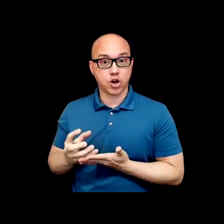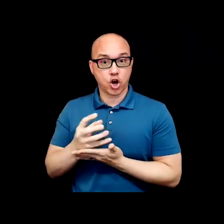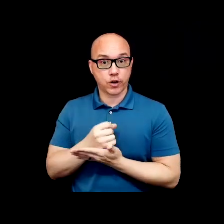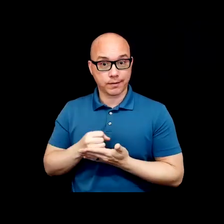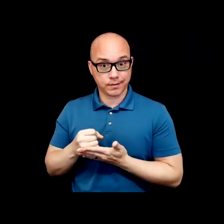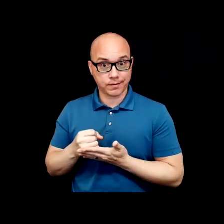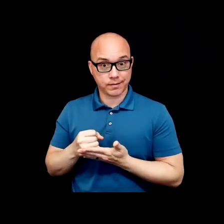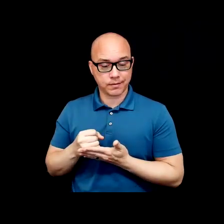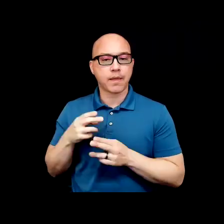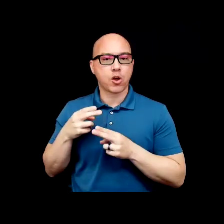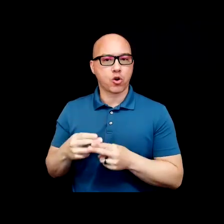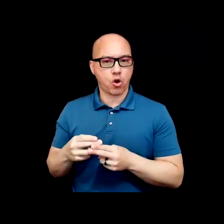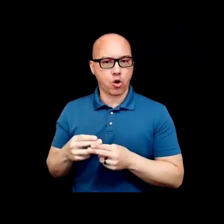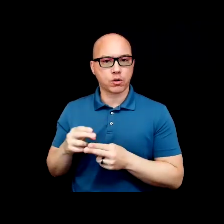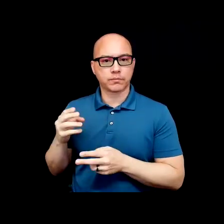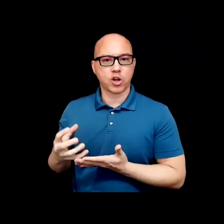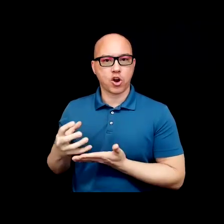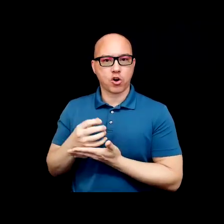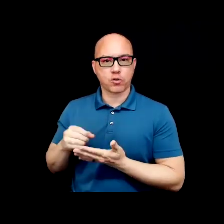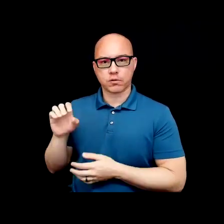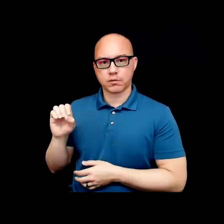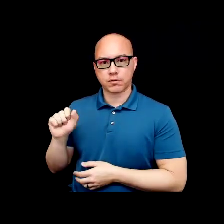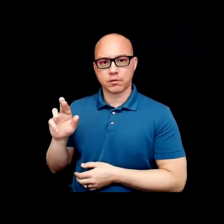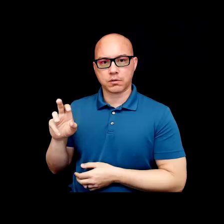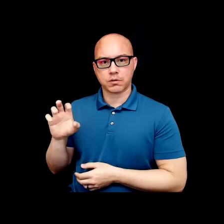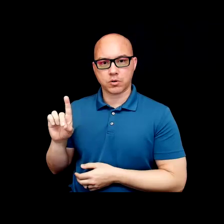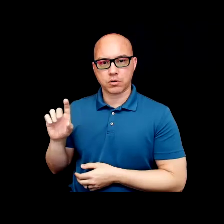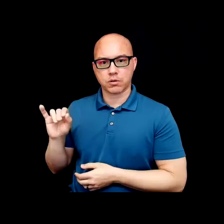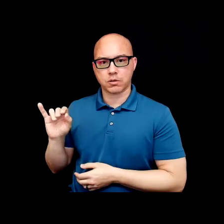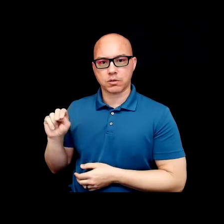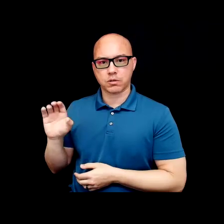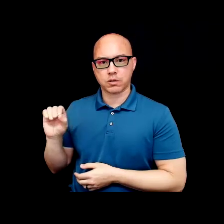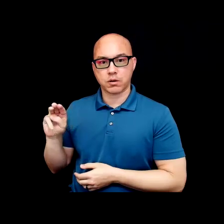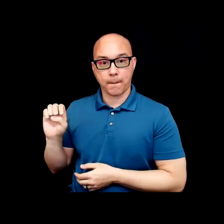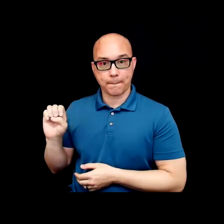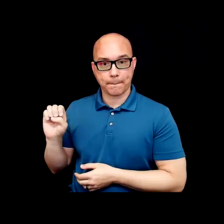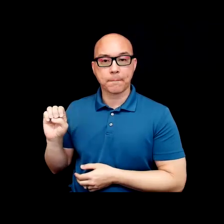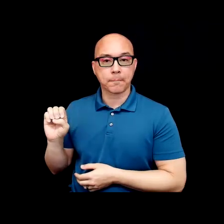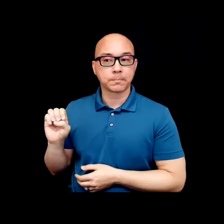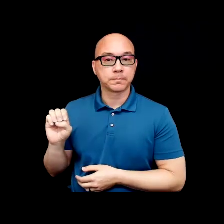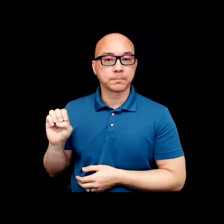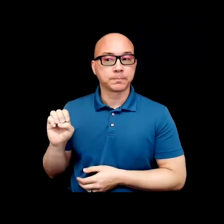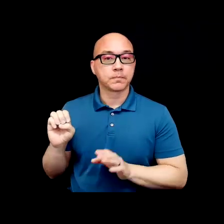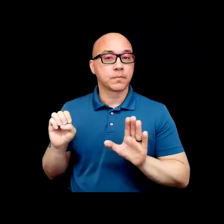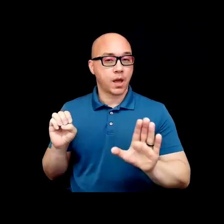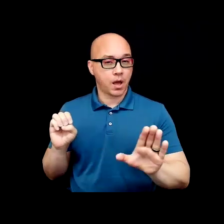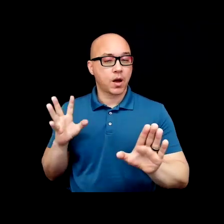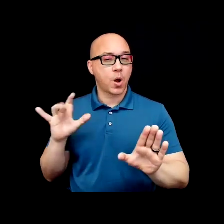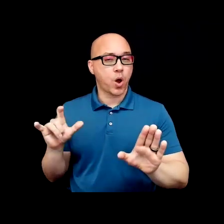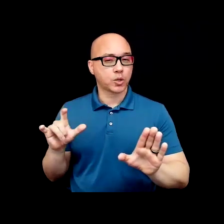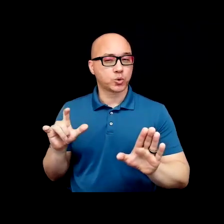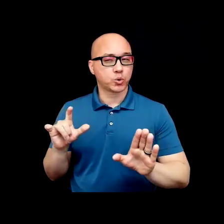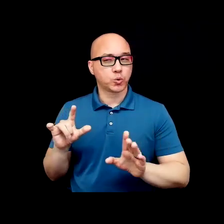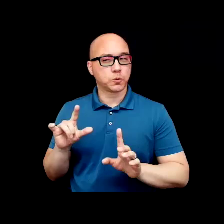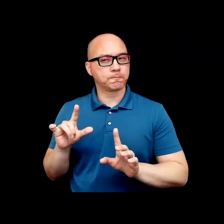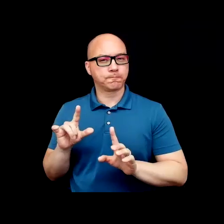considered earned income for SSDI. And I want to take a minute right now and just point out a common misunderstanding or